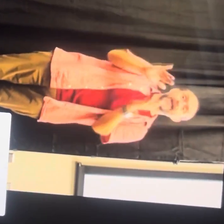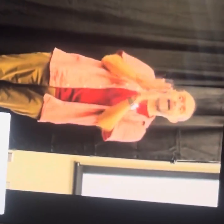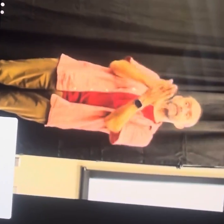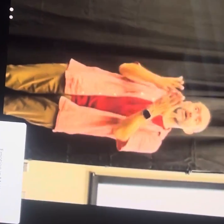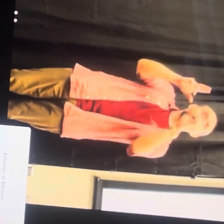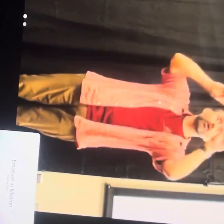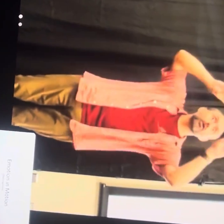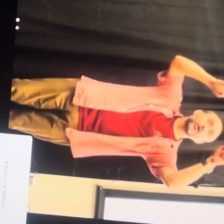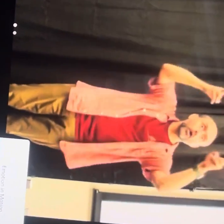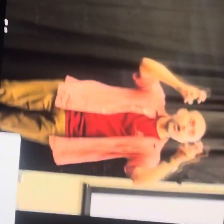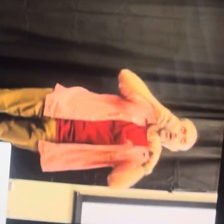really,